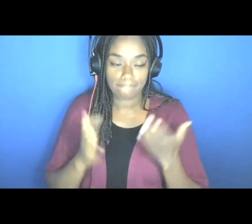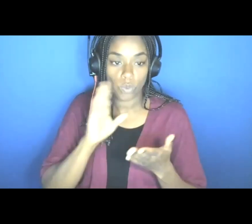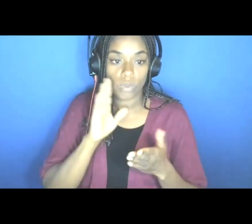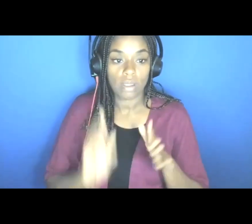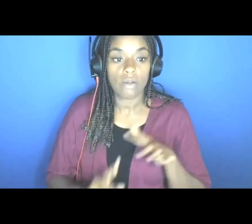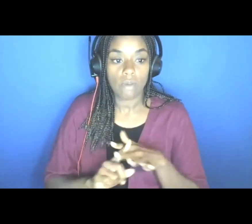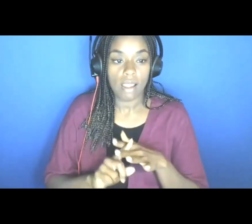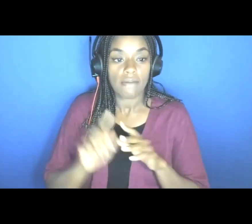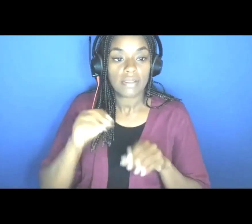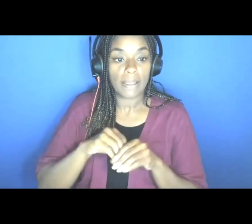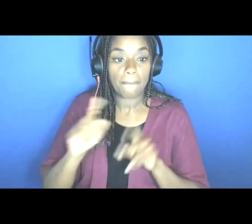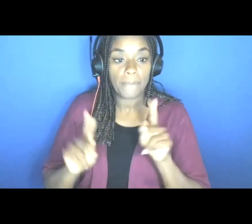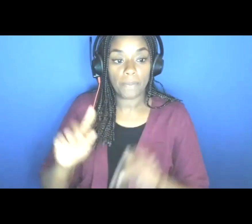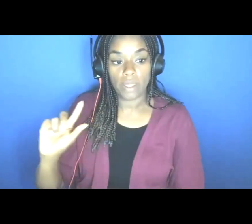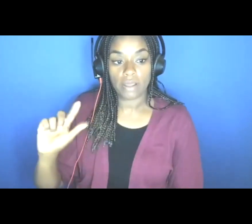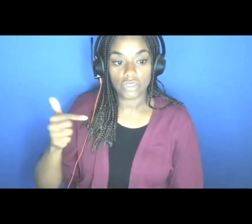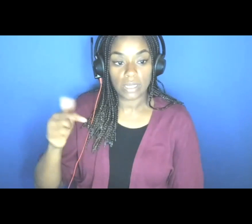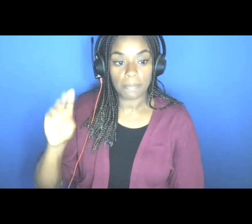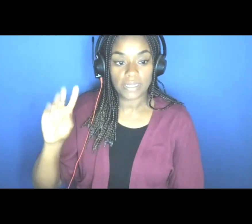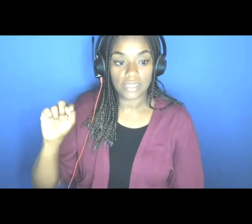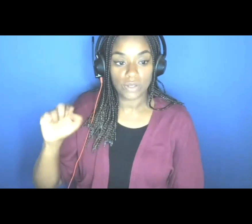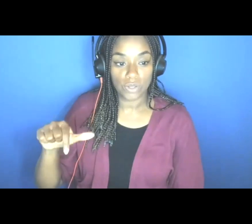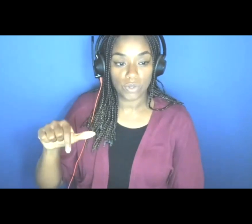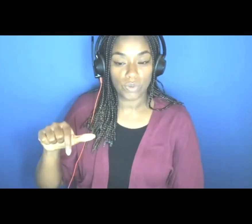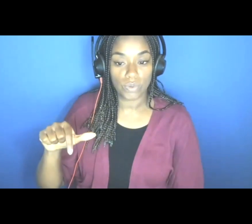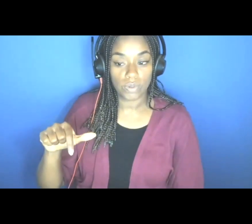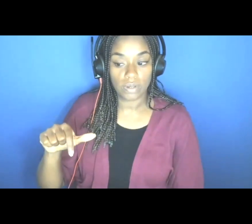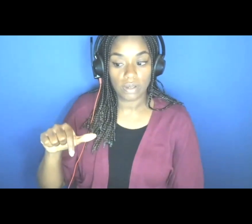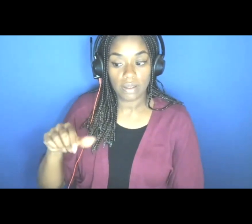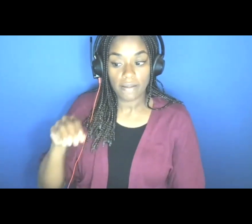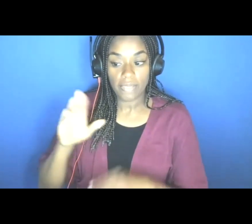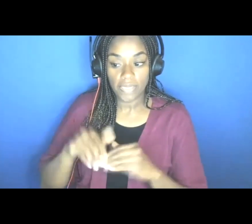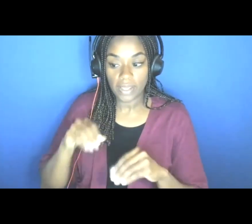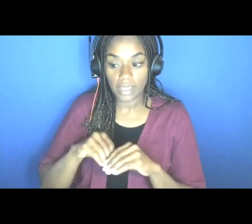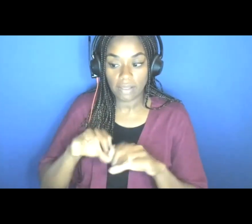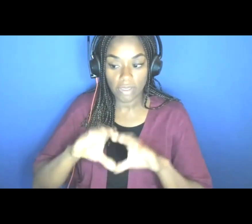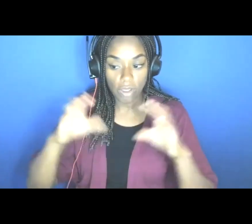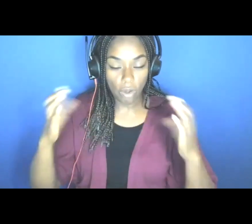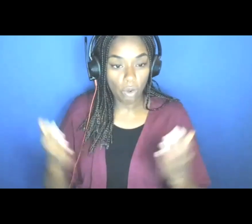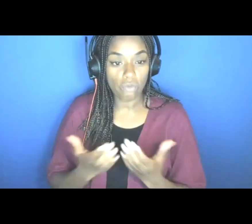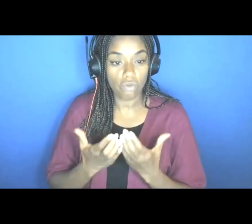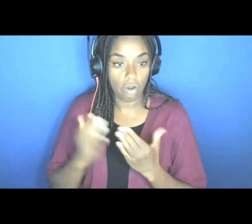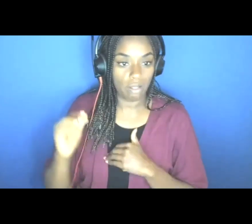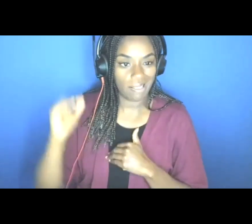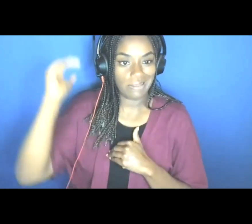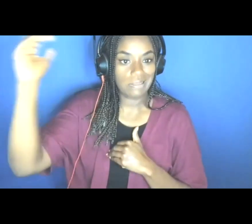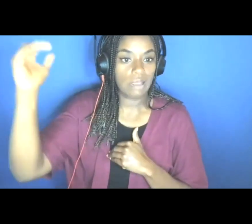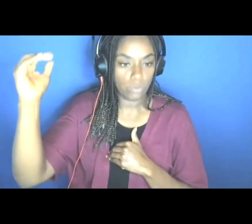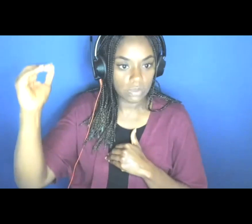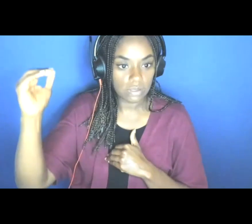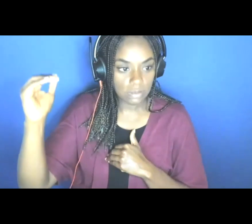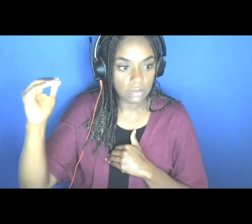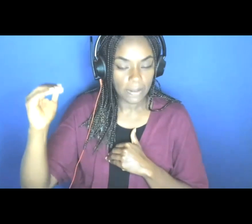LGBTQ than in our overall adult population.